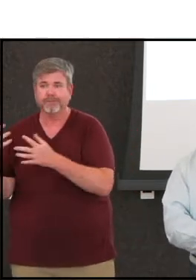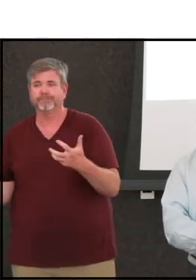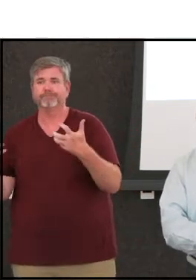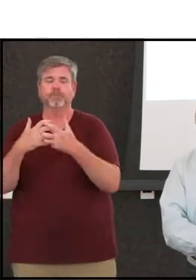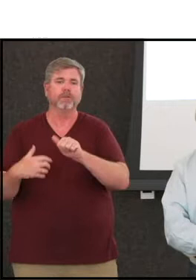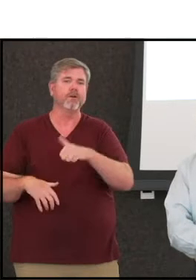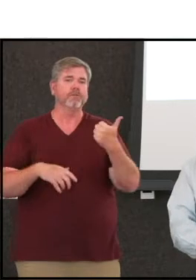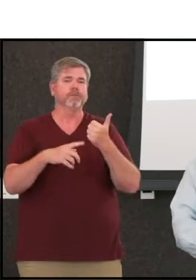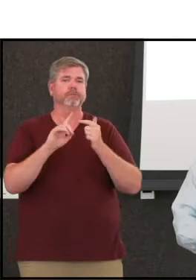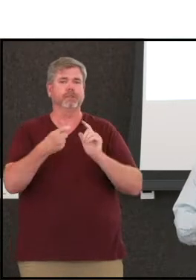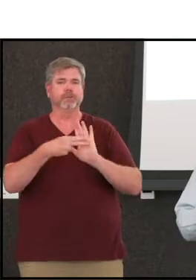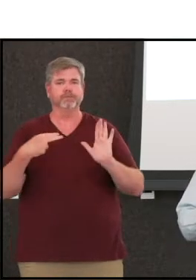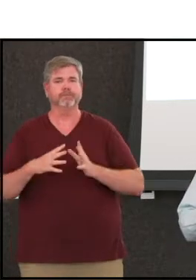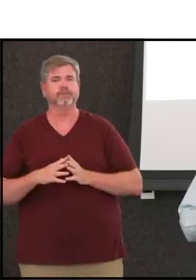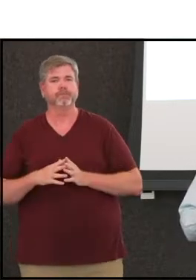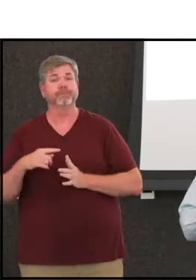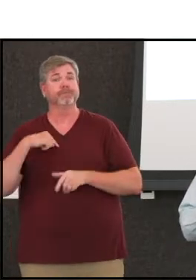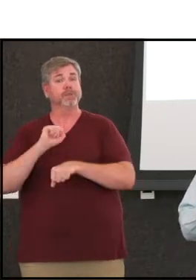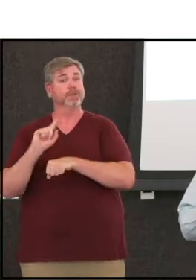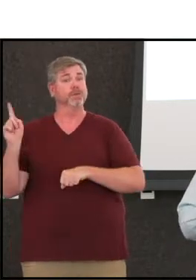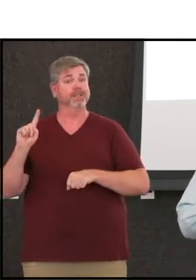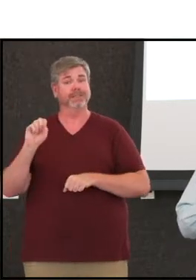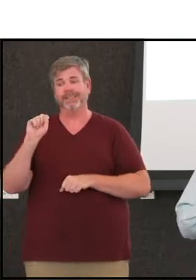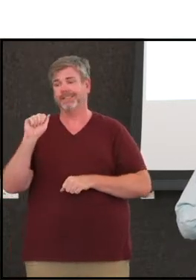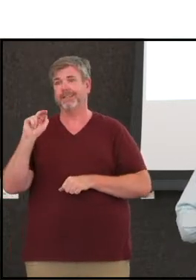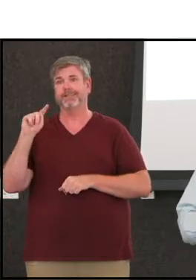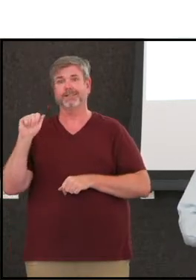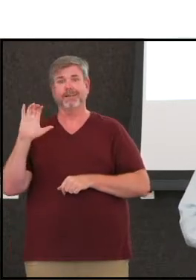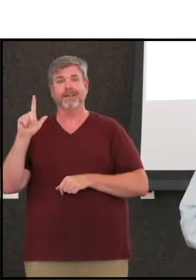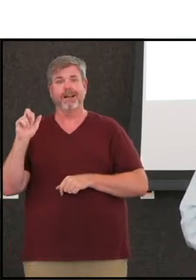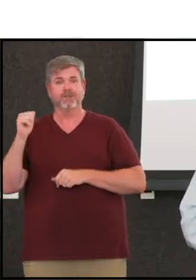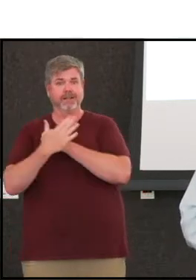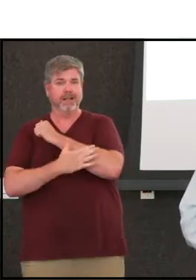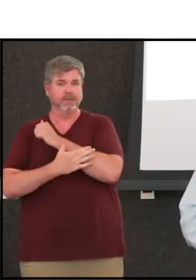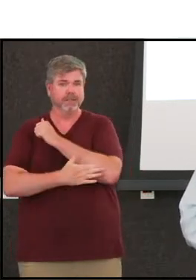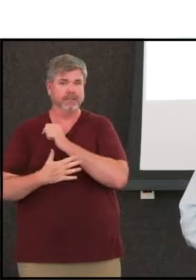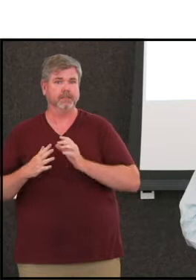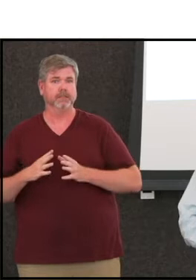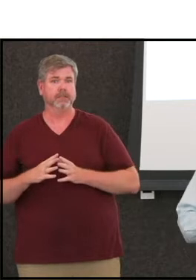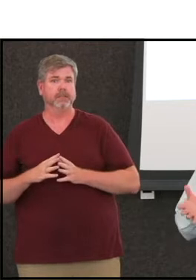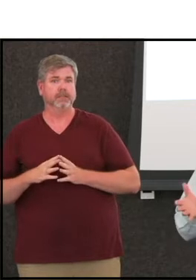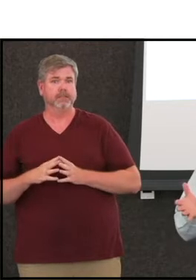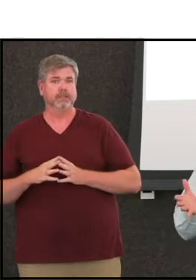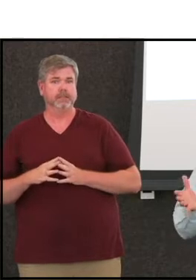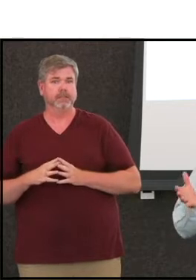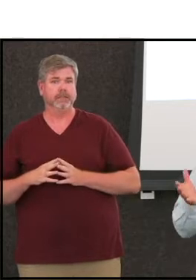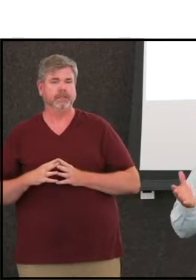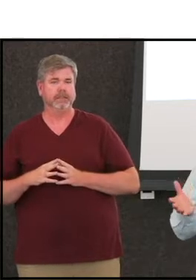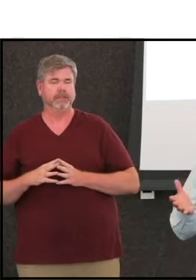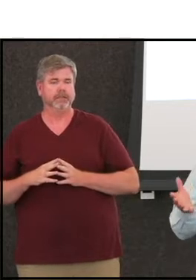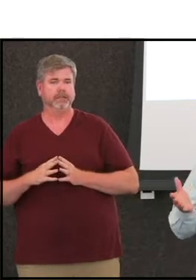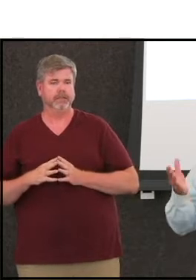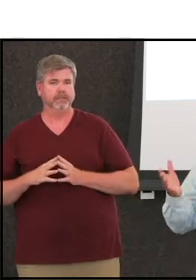My presentation is not really be so much clinical, it's more practical tips. The first thing I would like